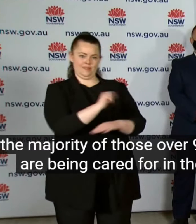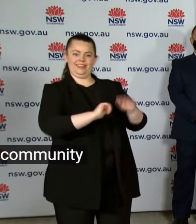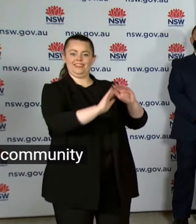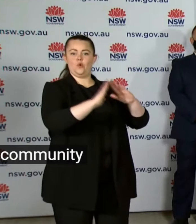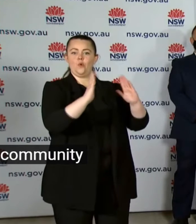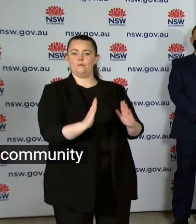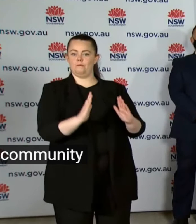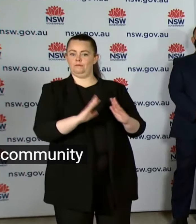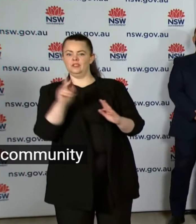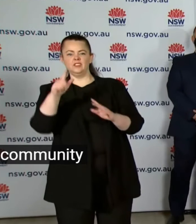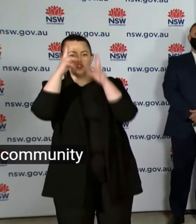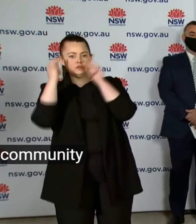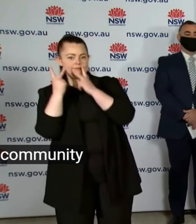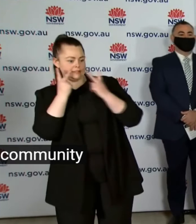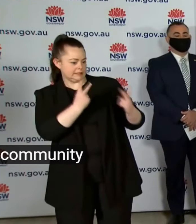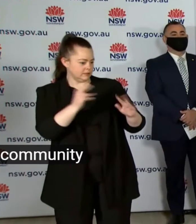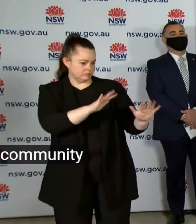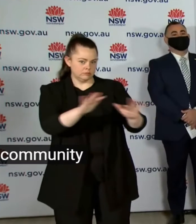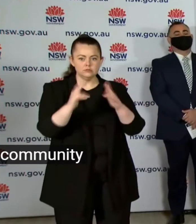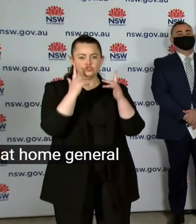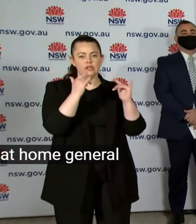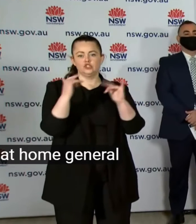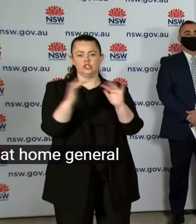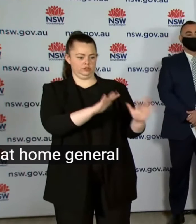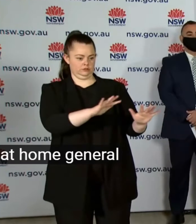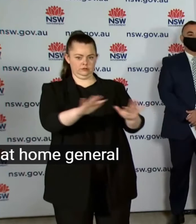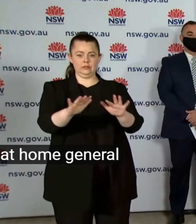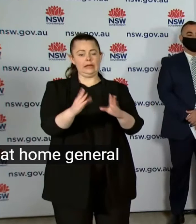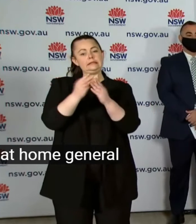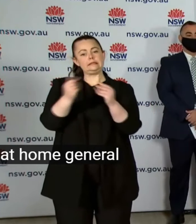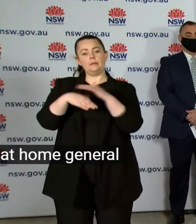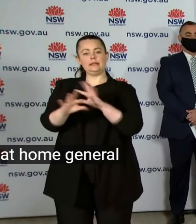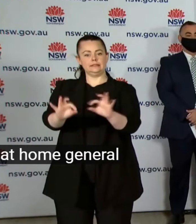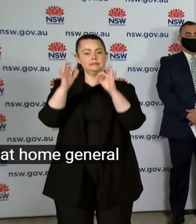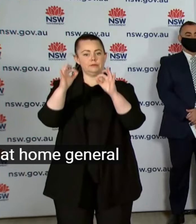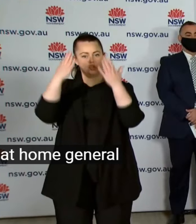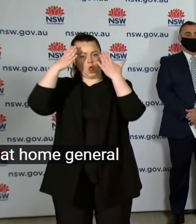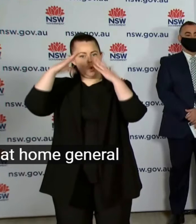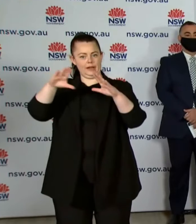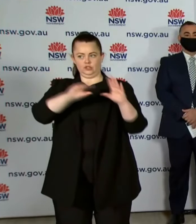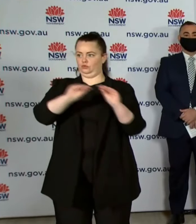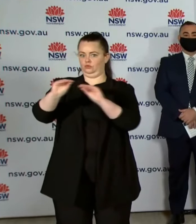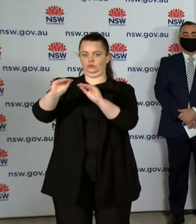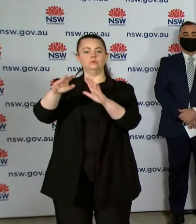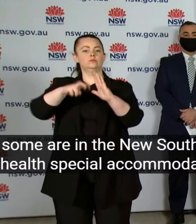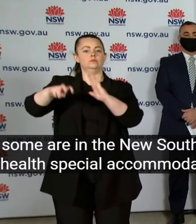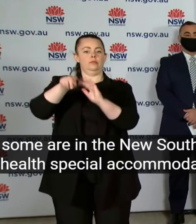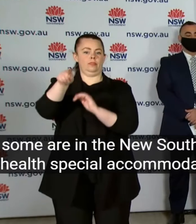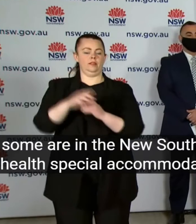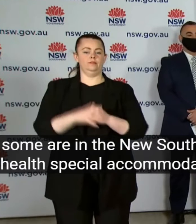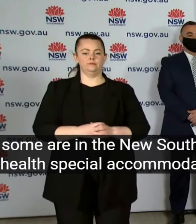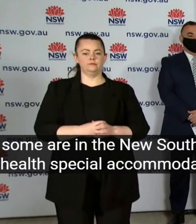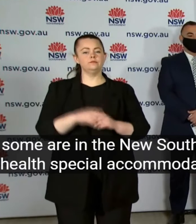at home generally, and some are in the New South Wales Health Special Accommodation. Dr Gale will give